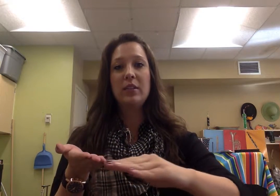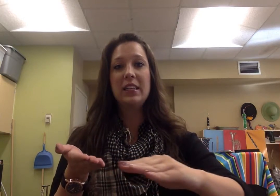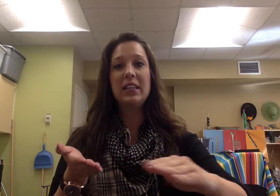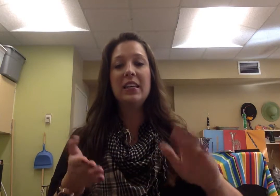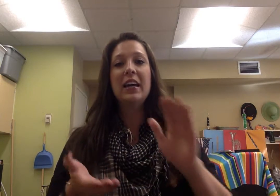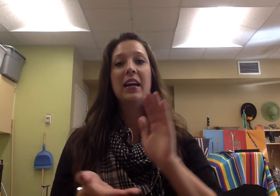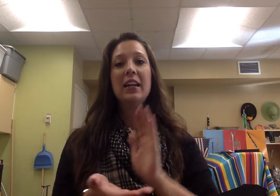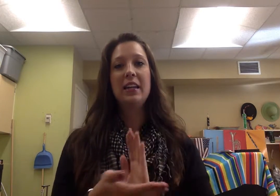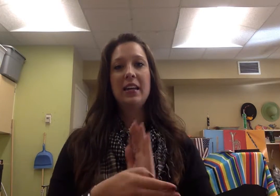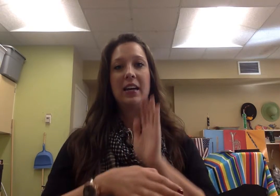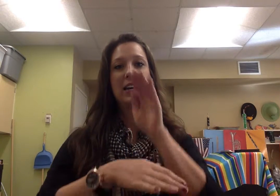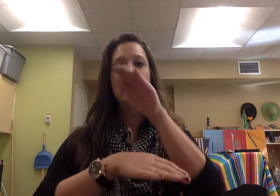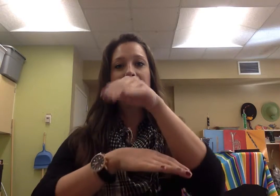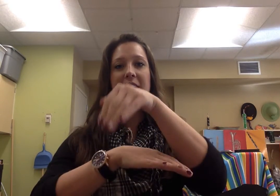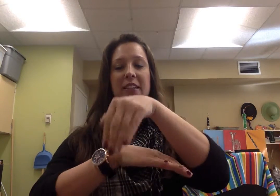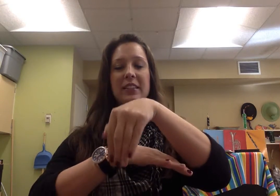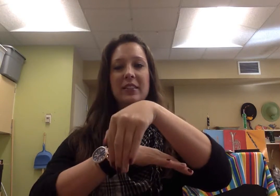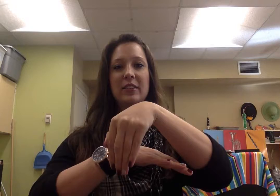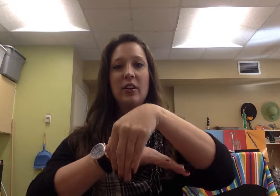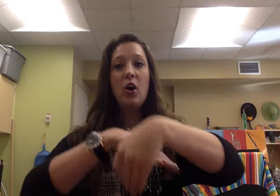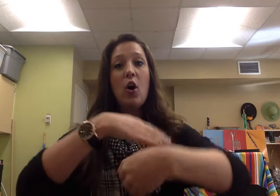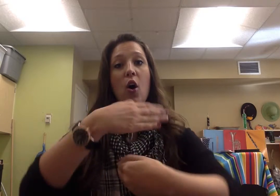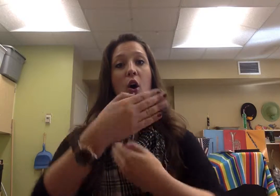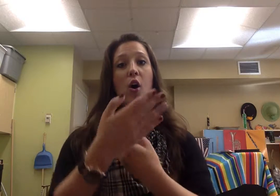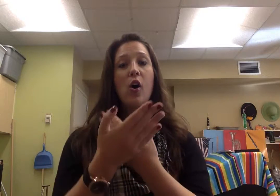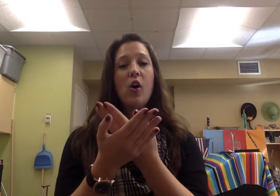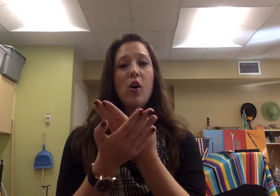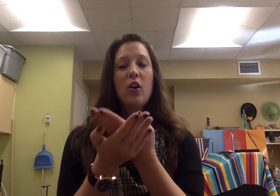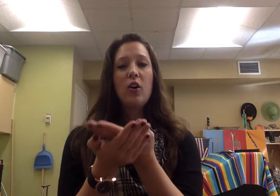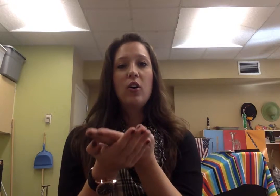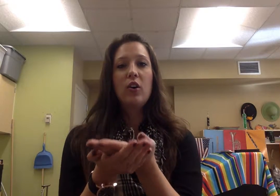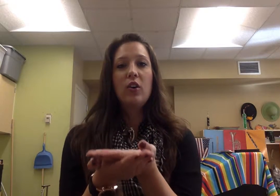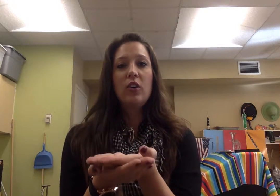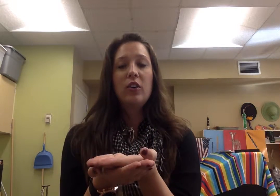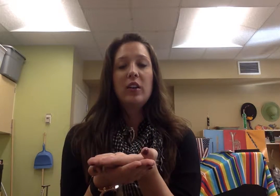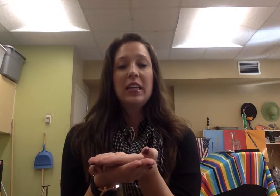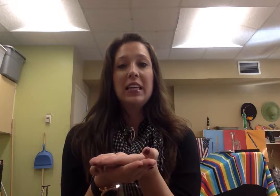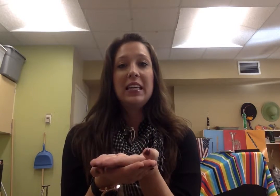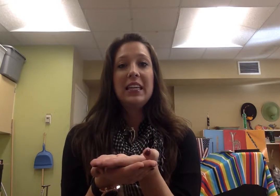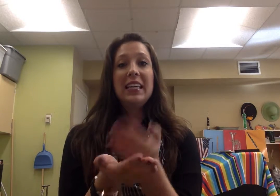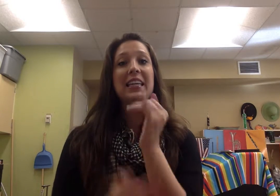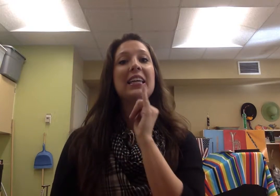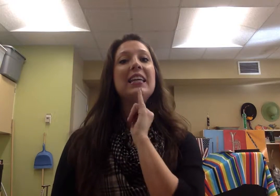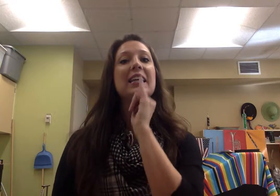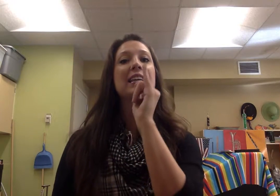holy night, all is.